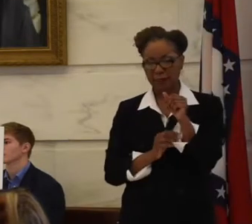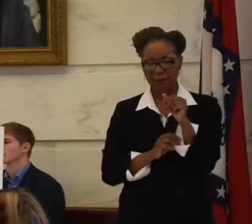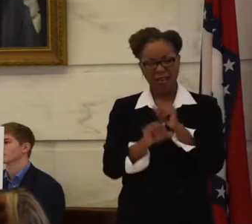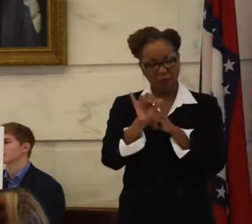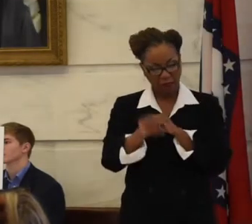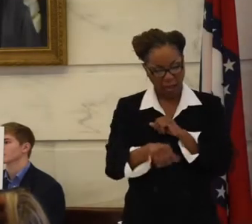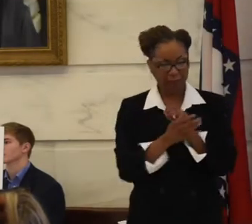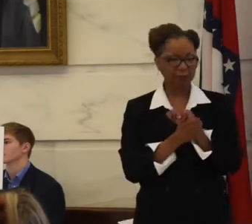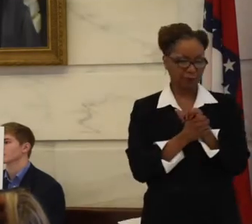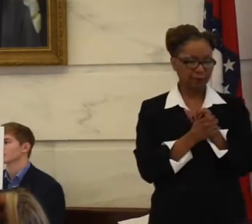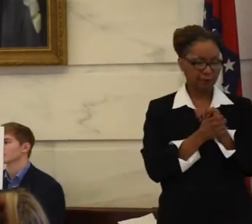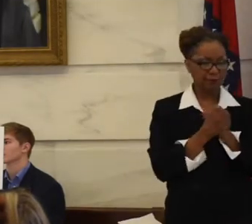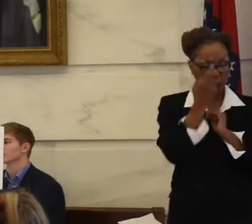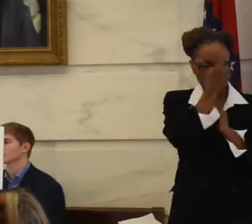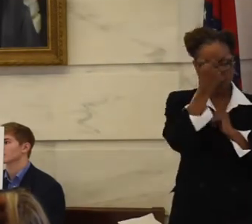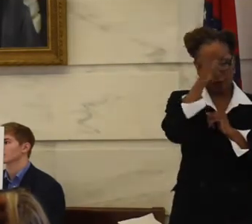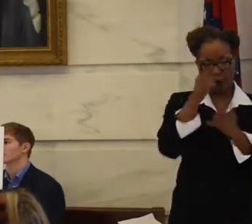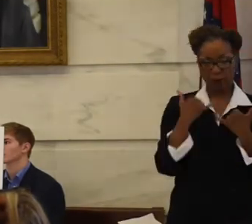That's what today is all about.